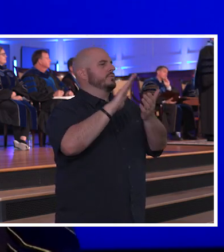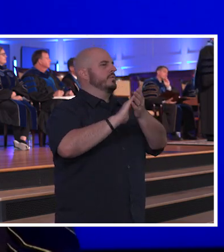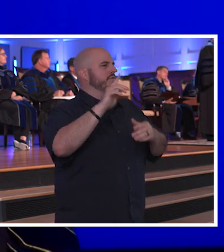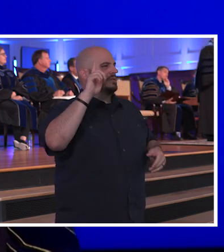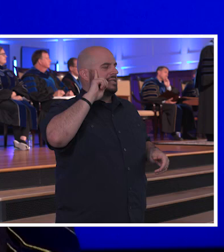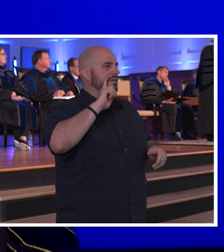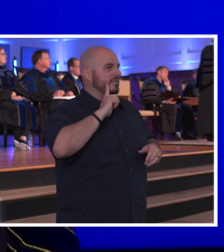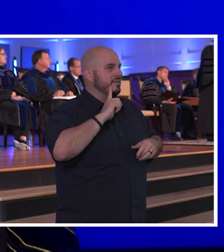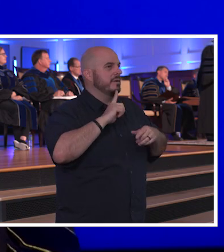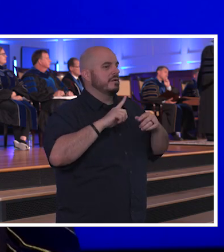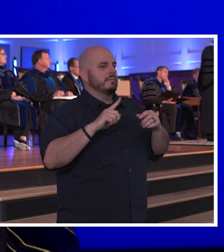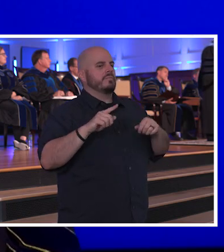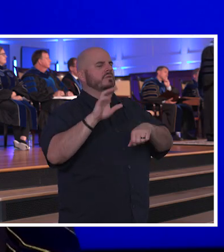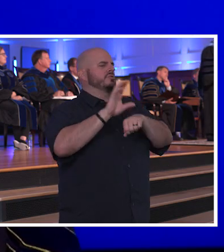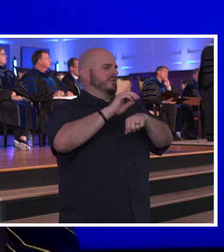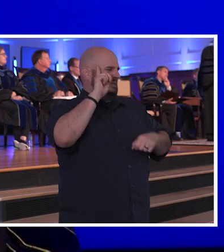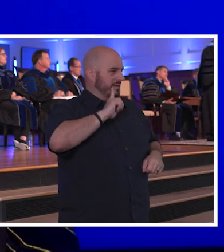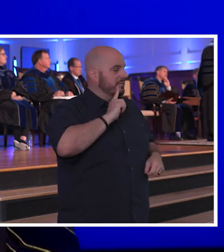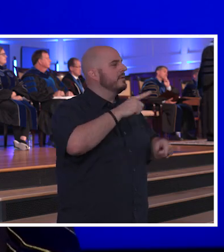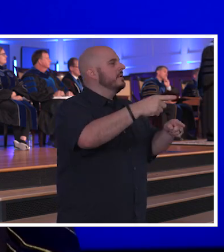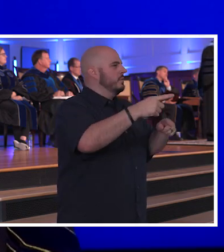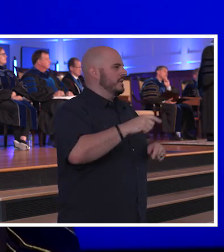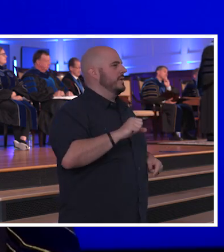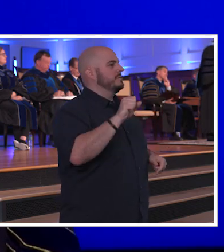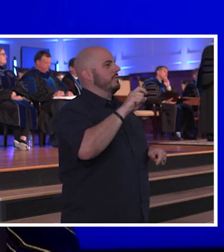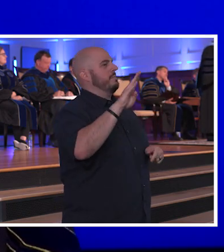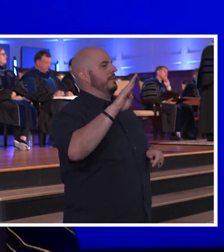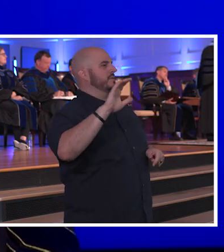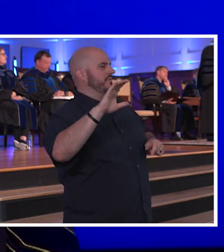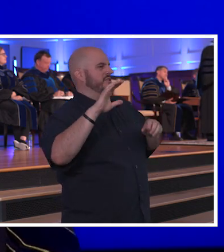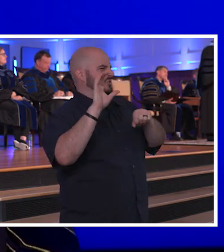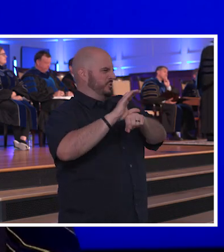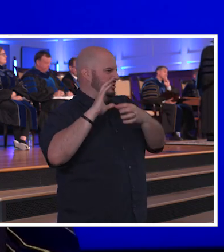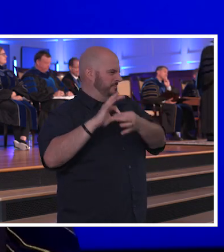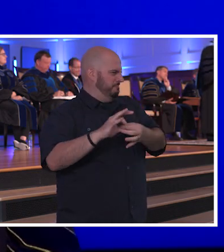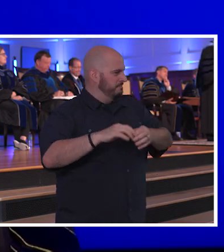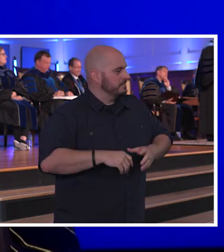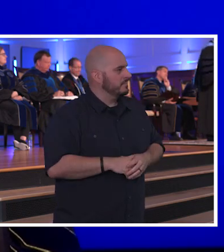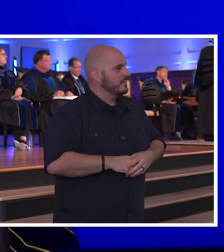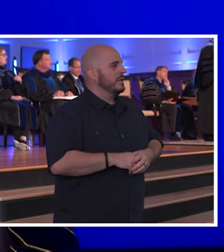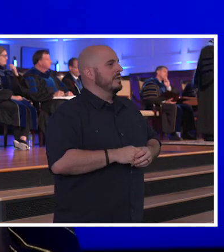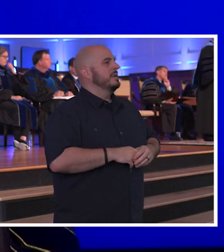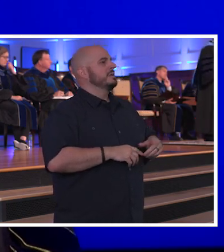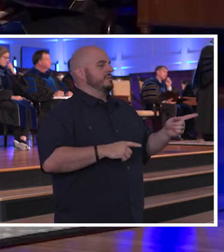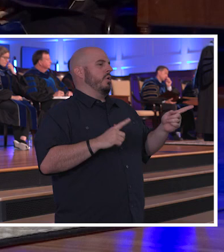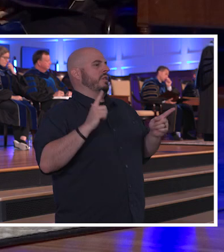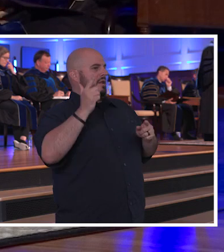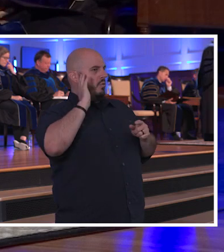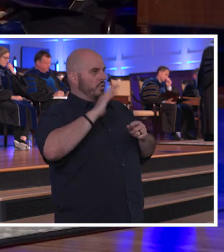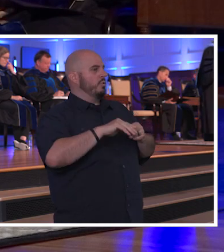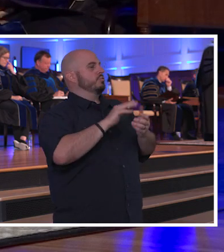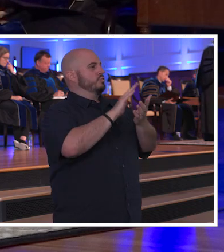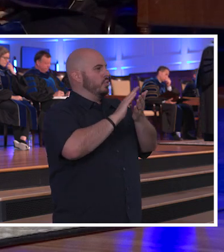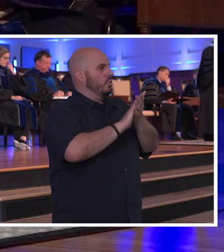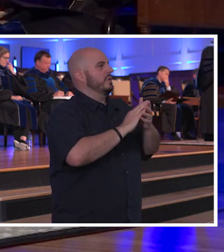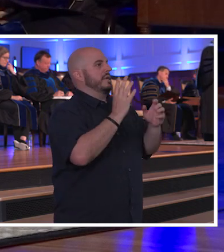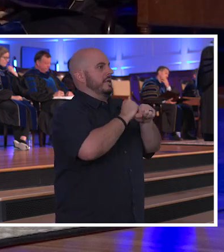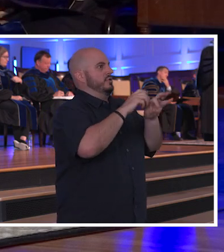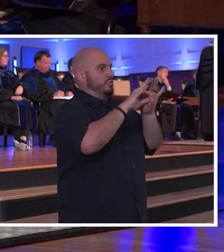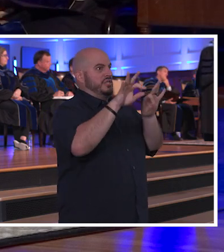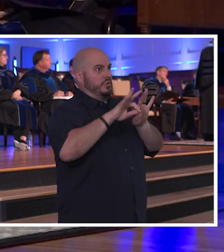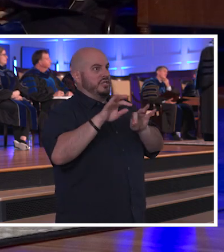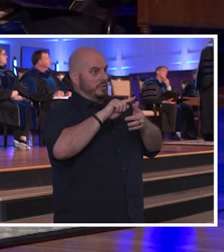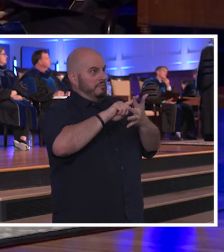Southern Baptist church. She would go on to obtain the various degrees that I mentioned to you a moment ago, and then she would